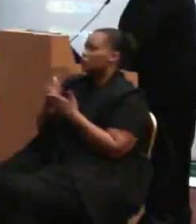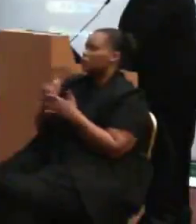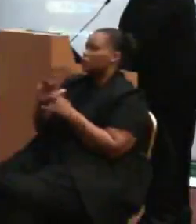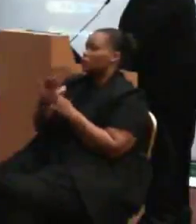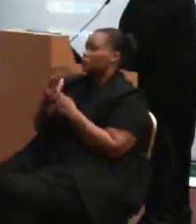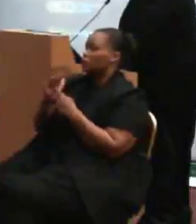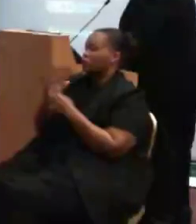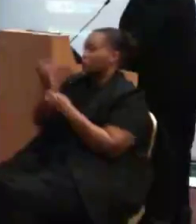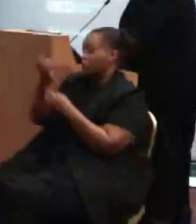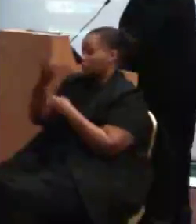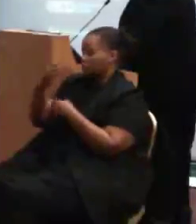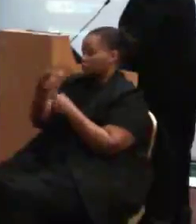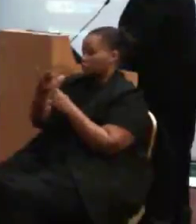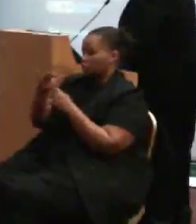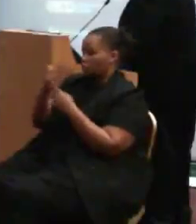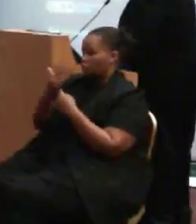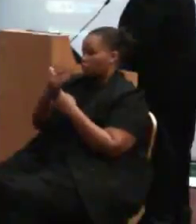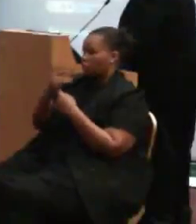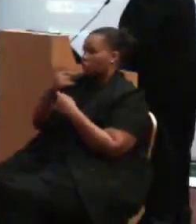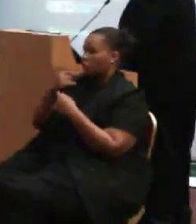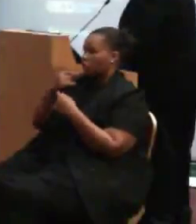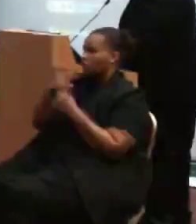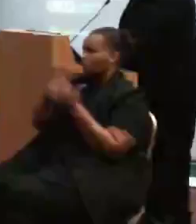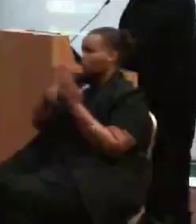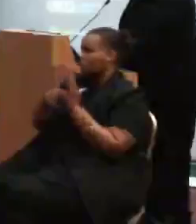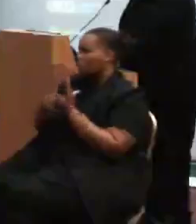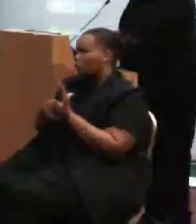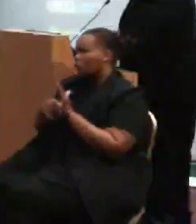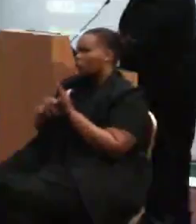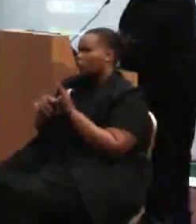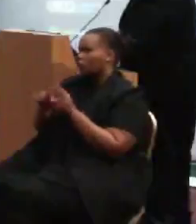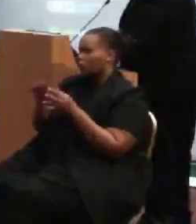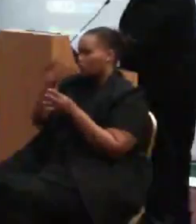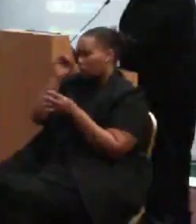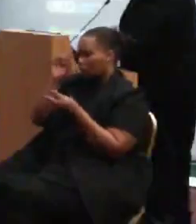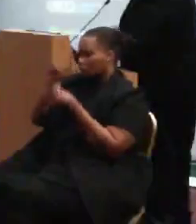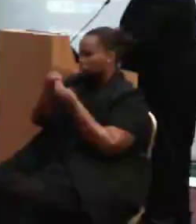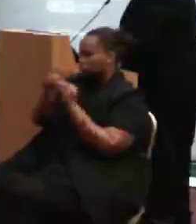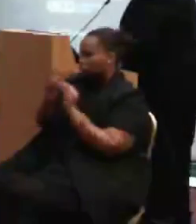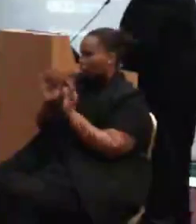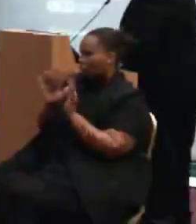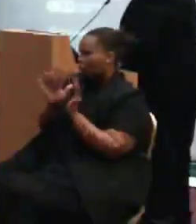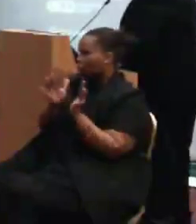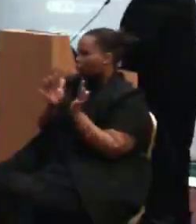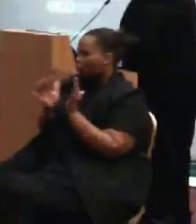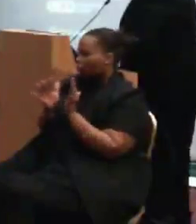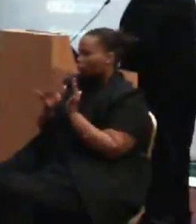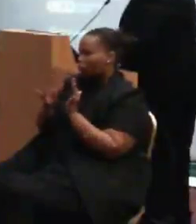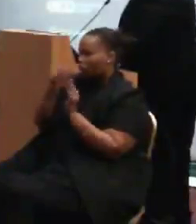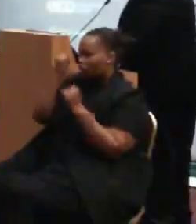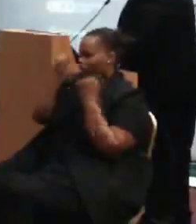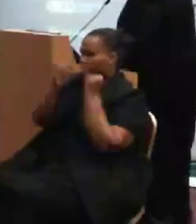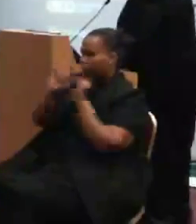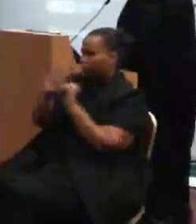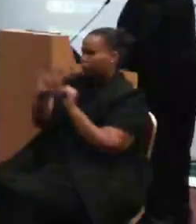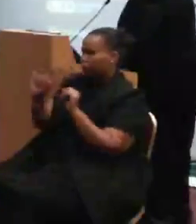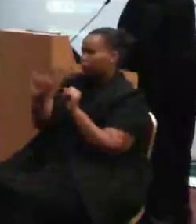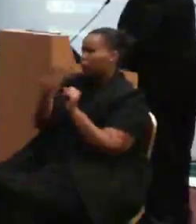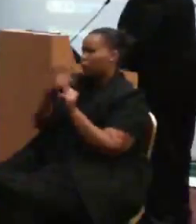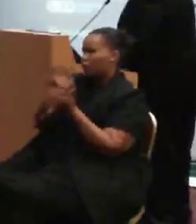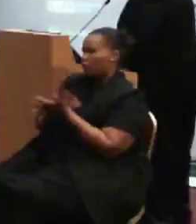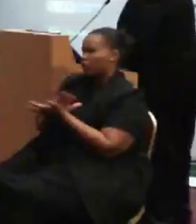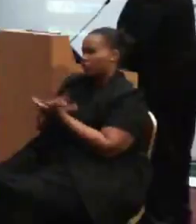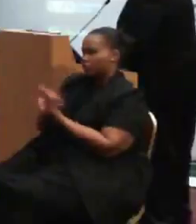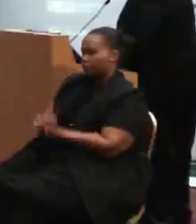information, but also indicate what is your proposed way of adjustment, your approach to adjust it downwards. We would appreciate